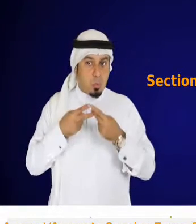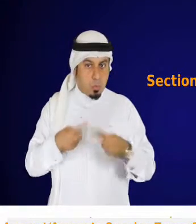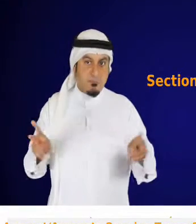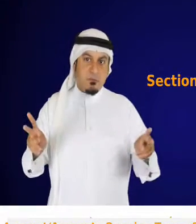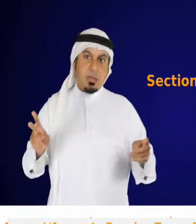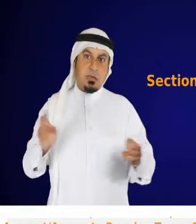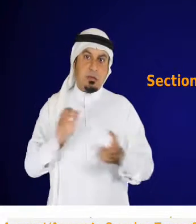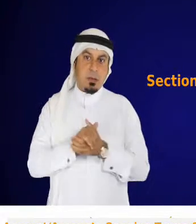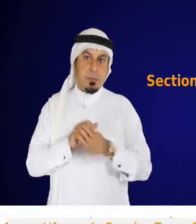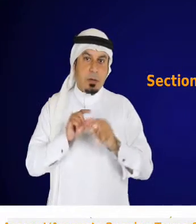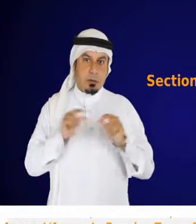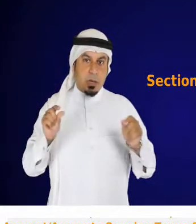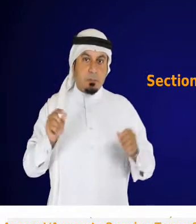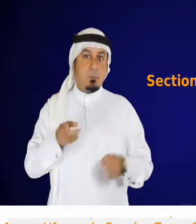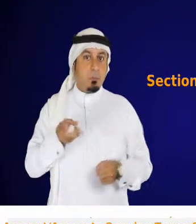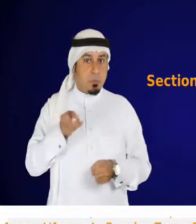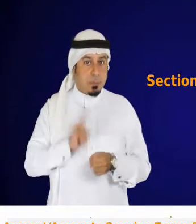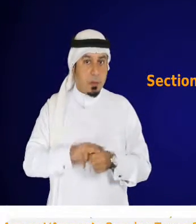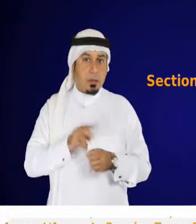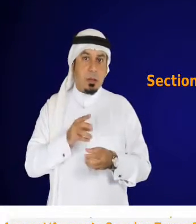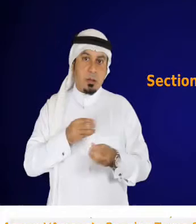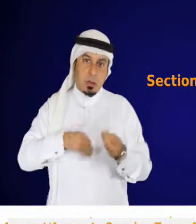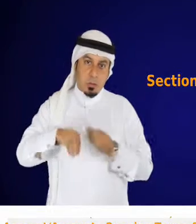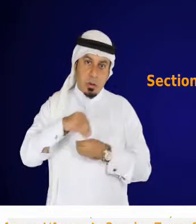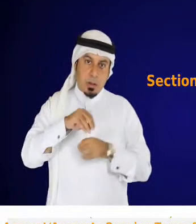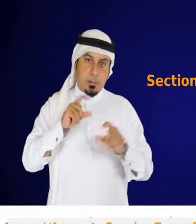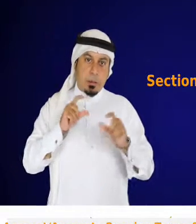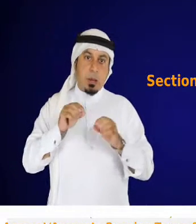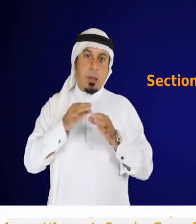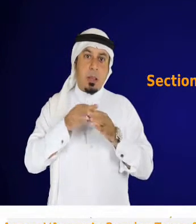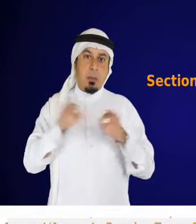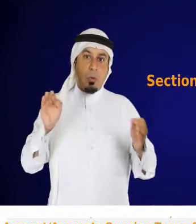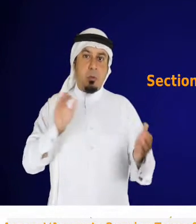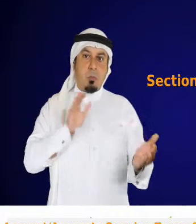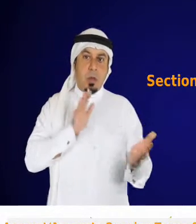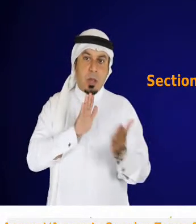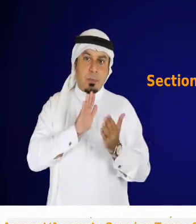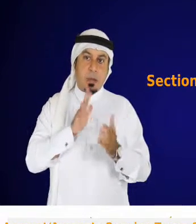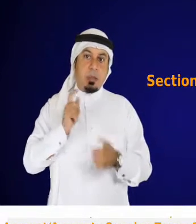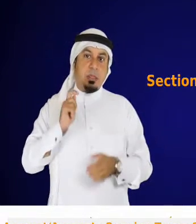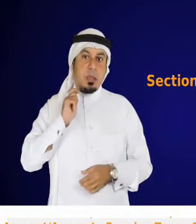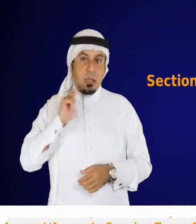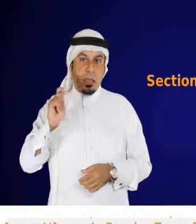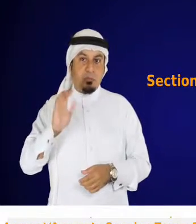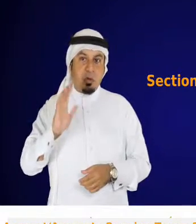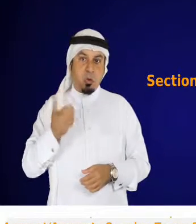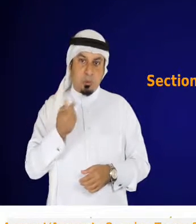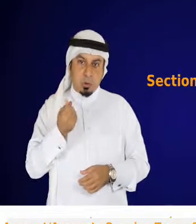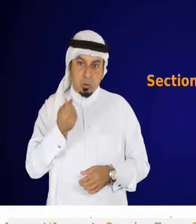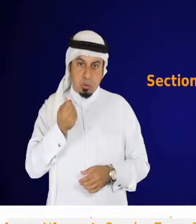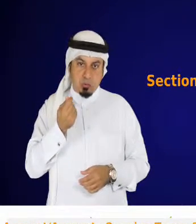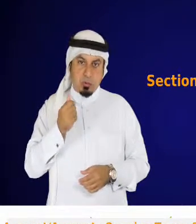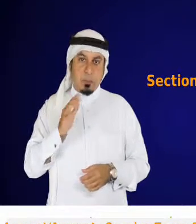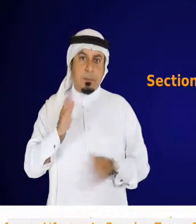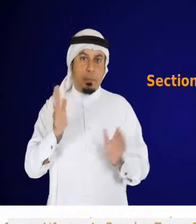23. The account holder agrees to fully compensate the bank against all costs or expenses, including legal